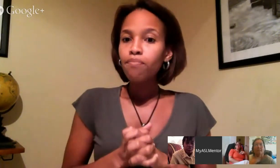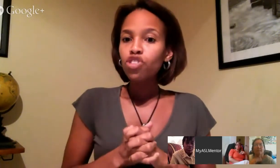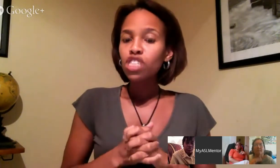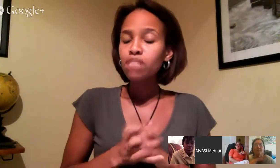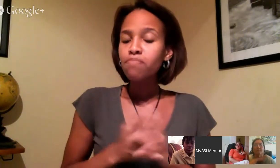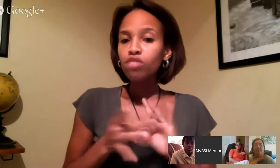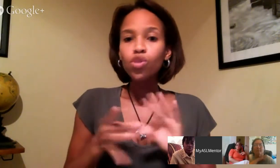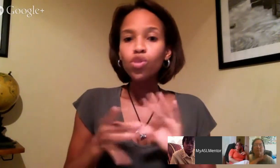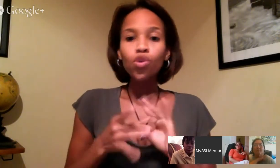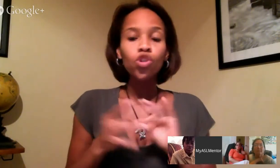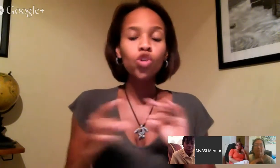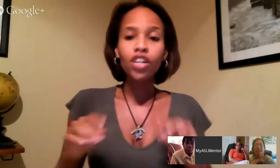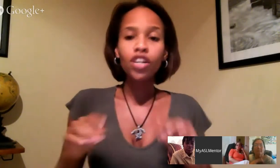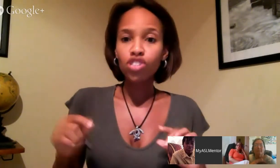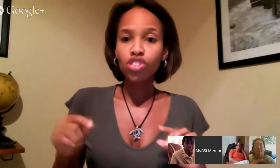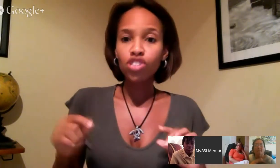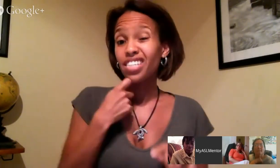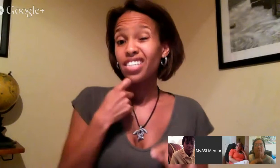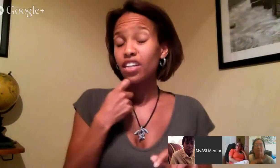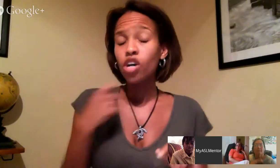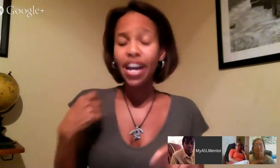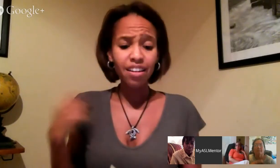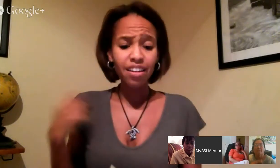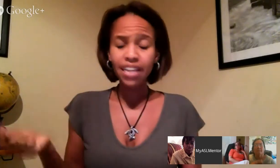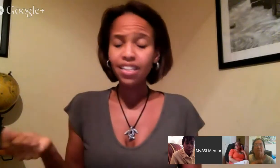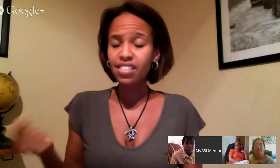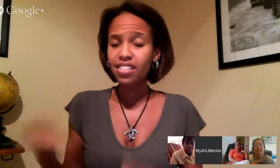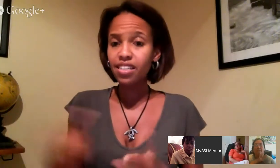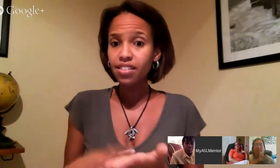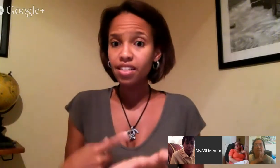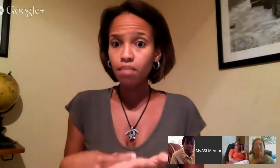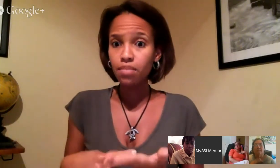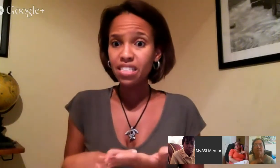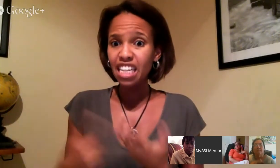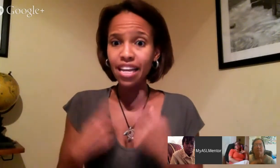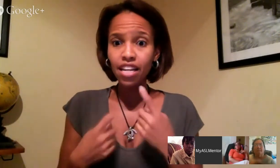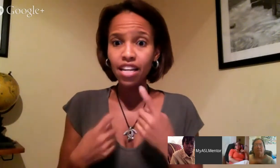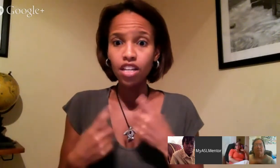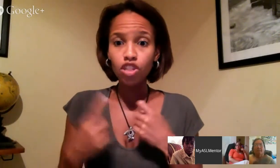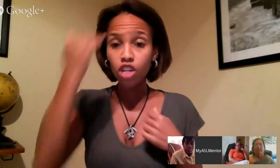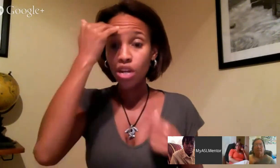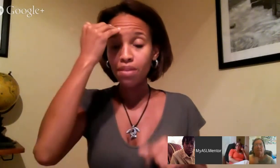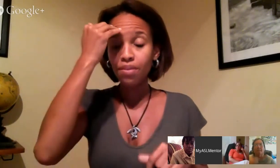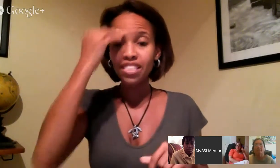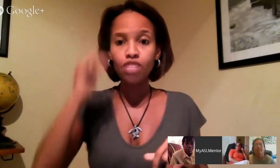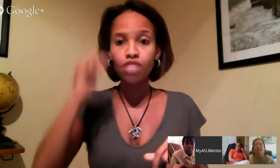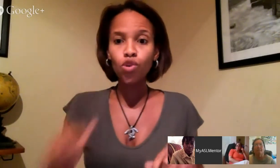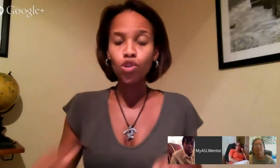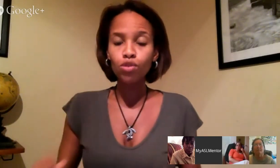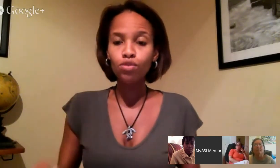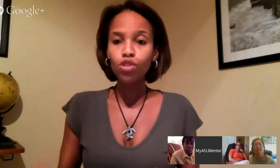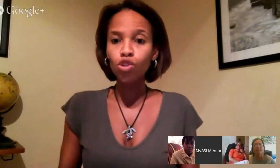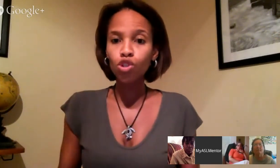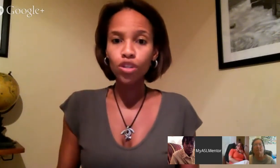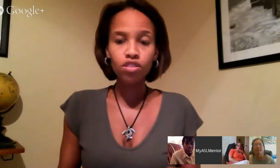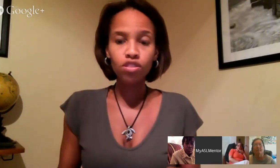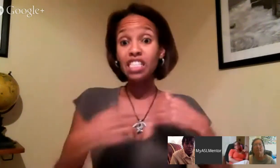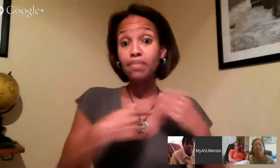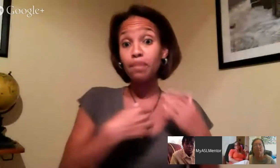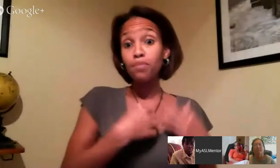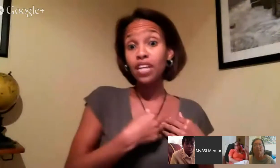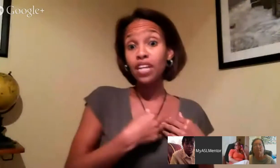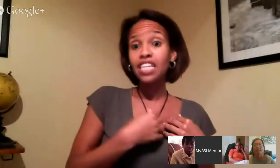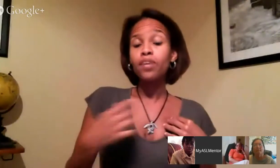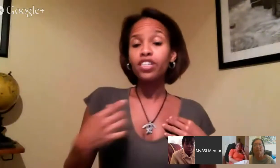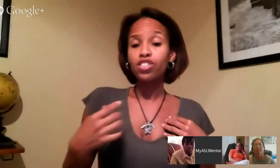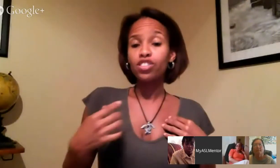I just mentioned rhetorical questions just a second ago. I hadn't planned on discussing them. Does everybody know what I mean when I say rhetorical questions? My